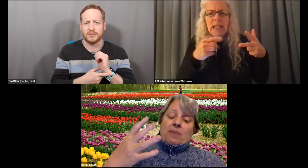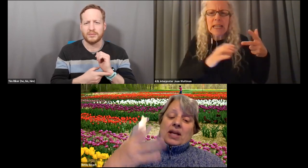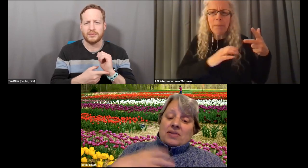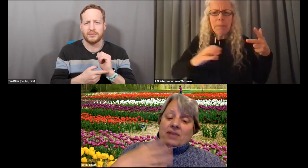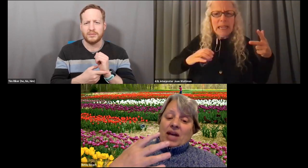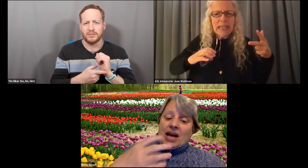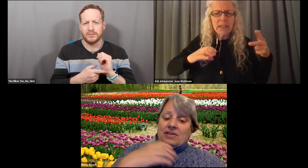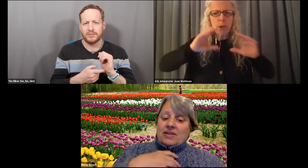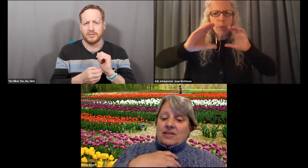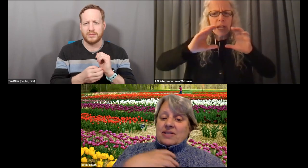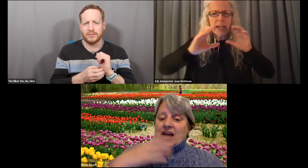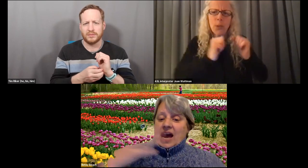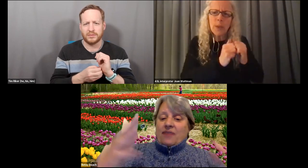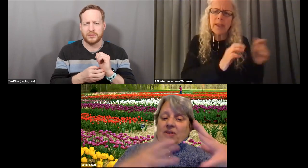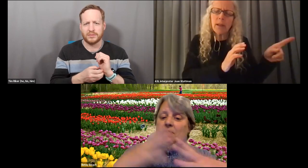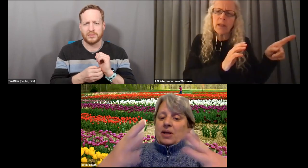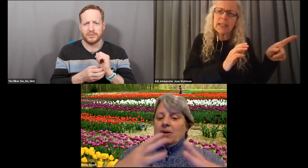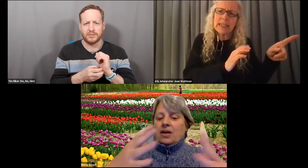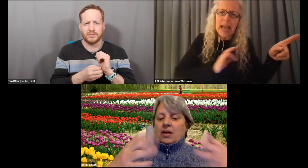our committees having access to staff and there being,